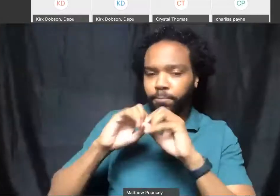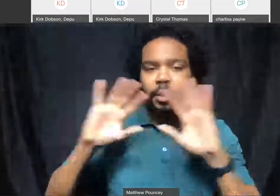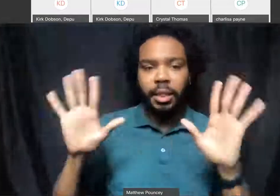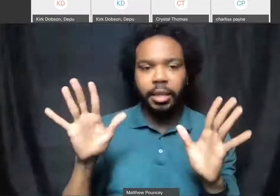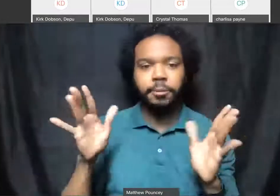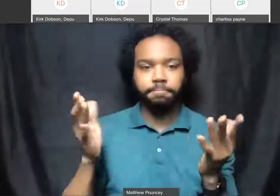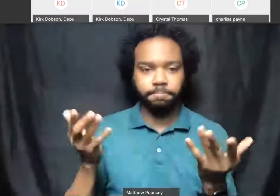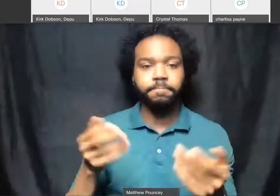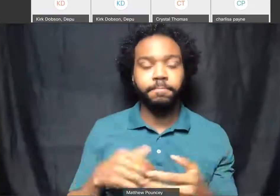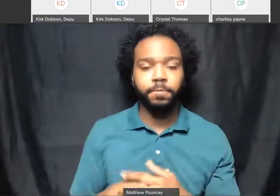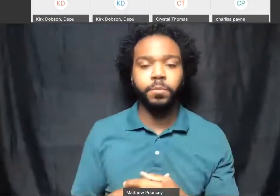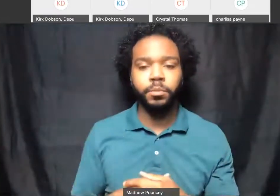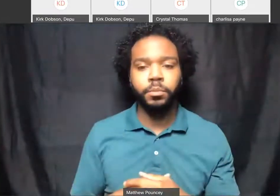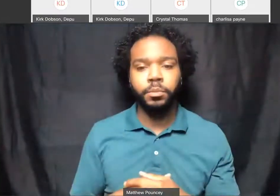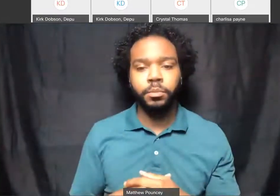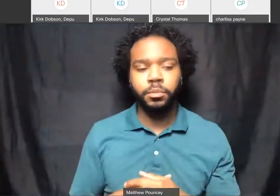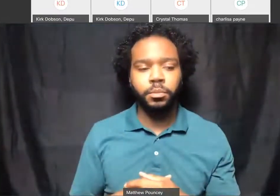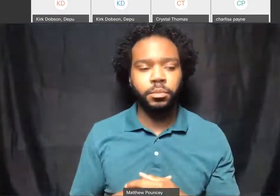consistently and effectively across the board.